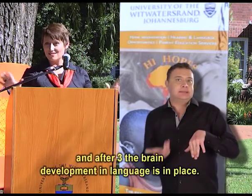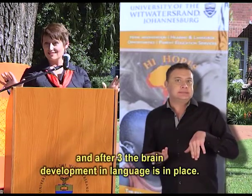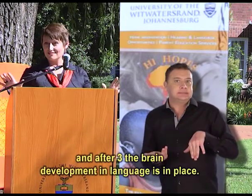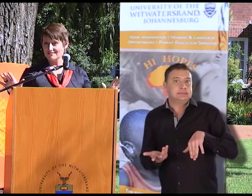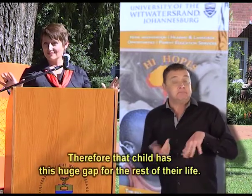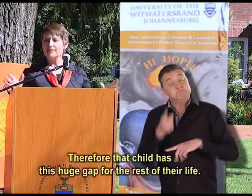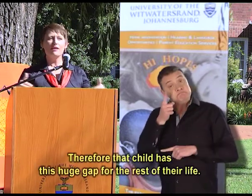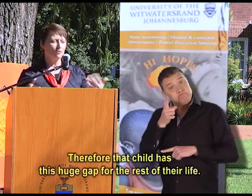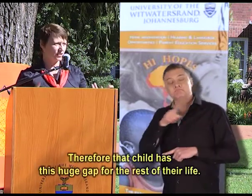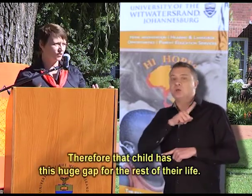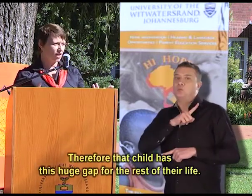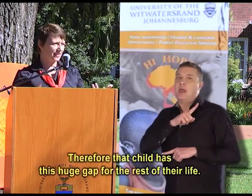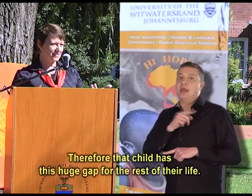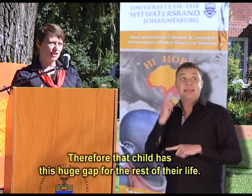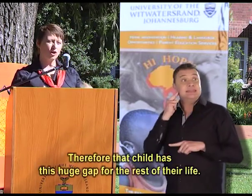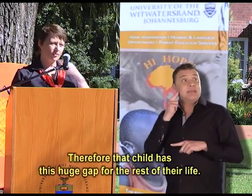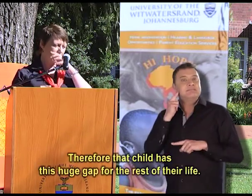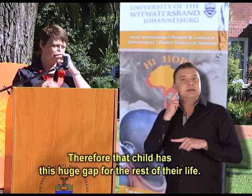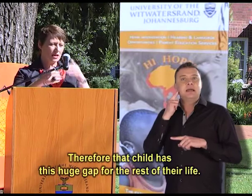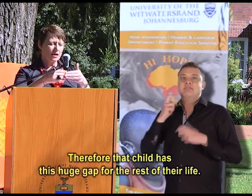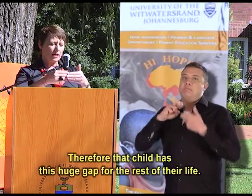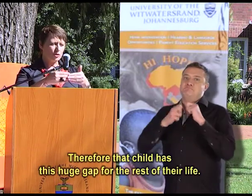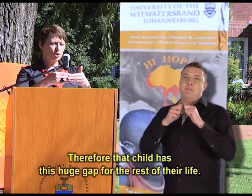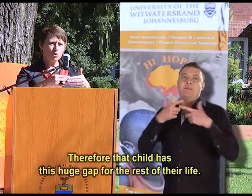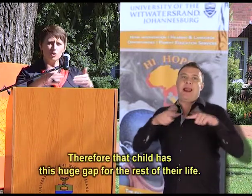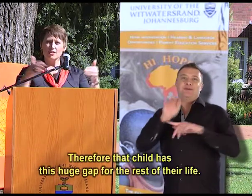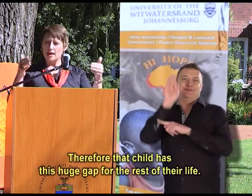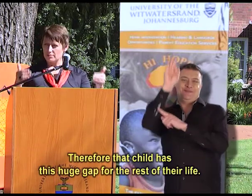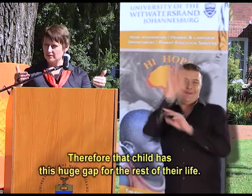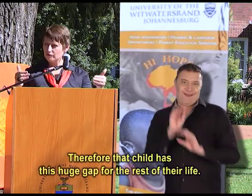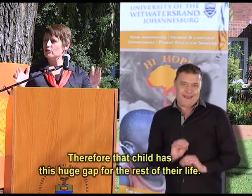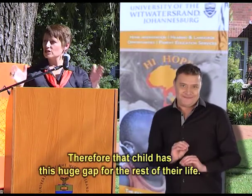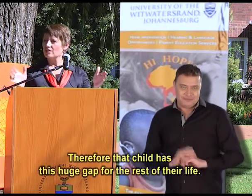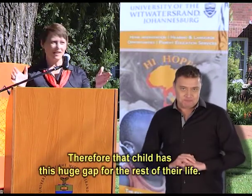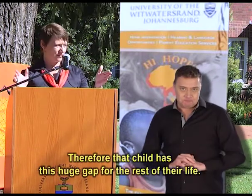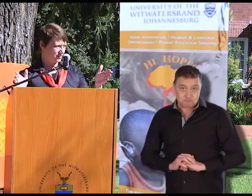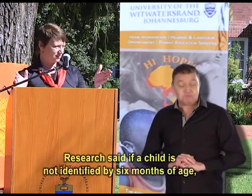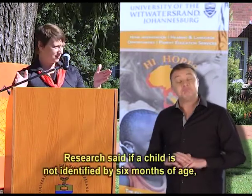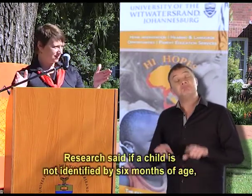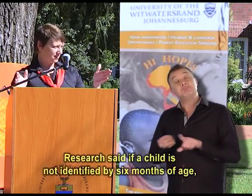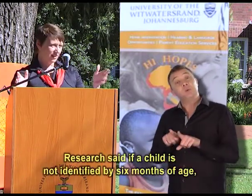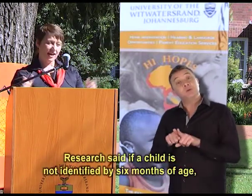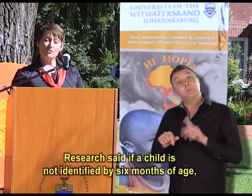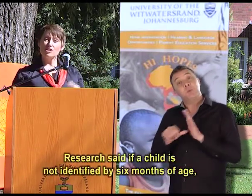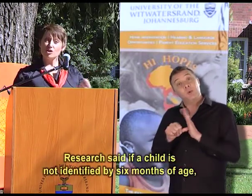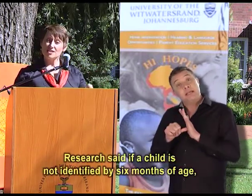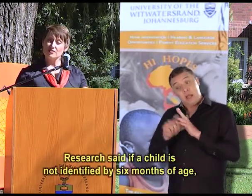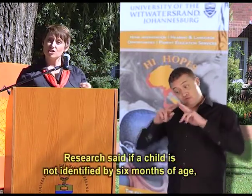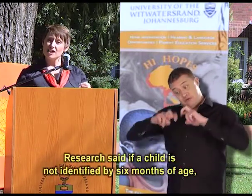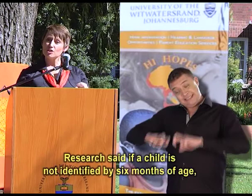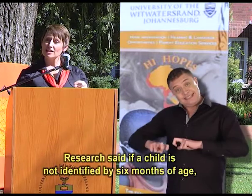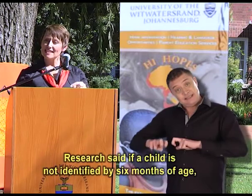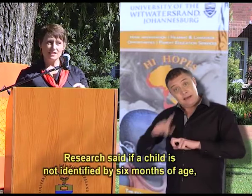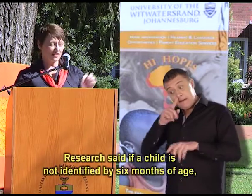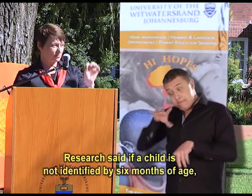is in place. And therefore a deaf child has then got that huge gap for the rest of their lives. And research says